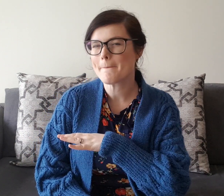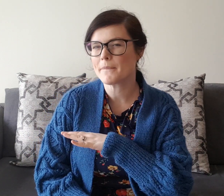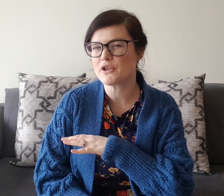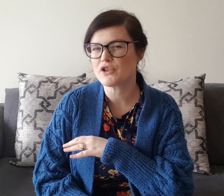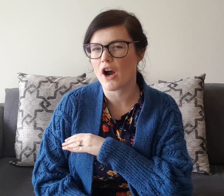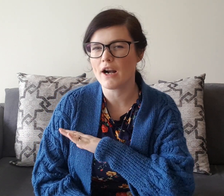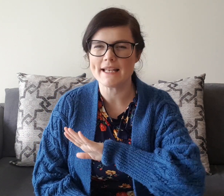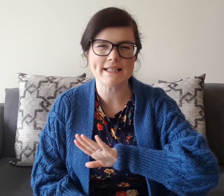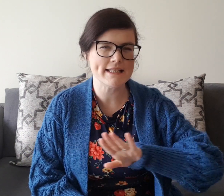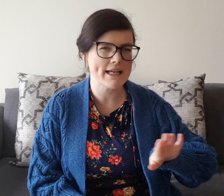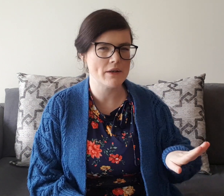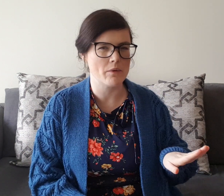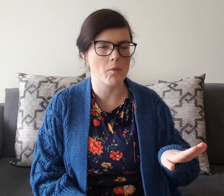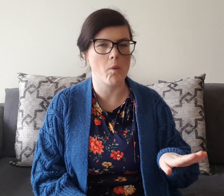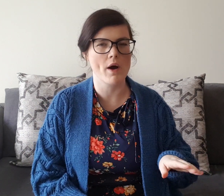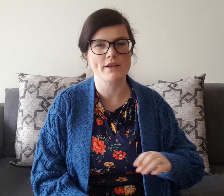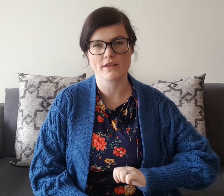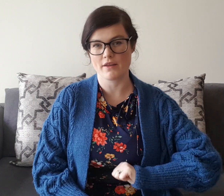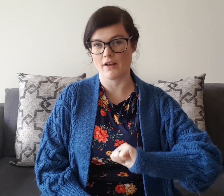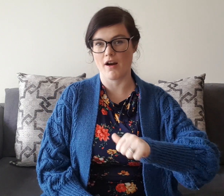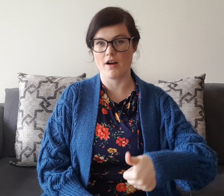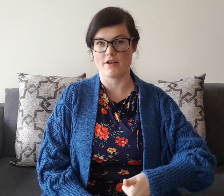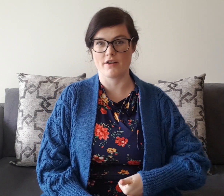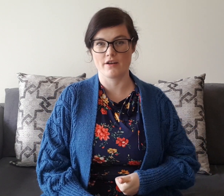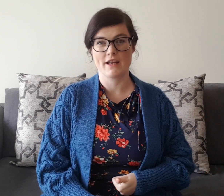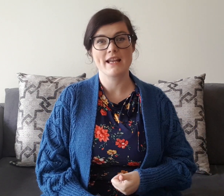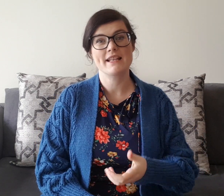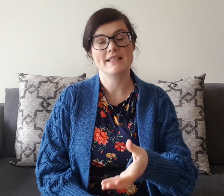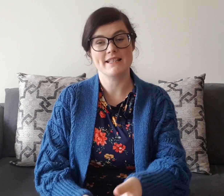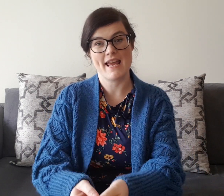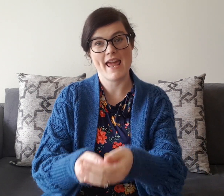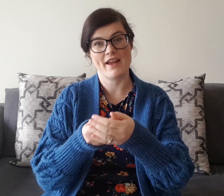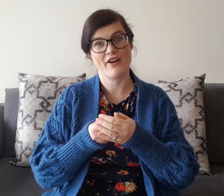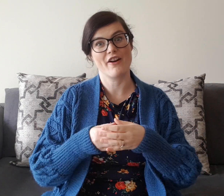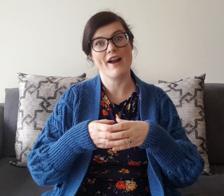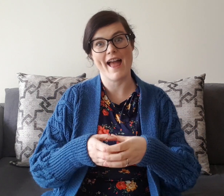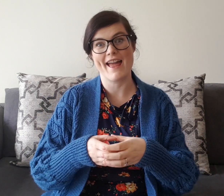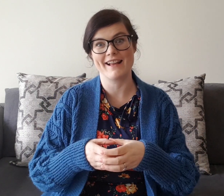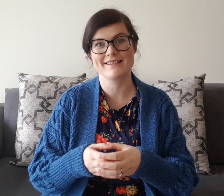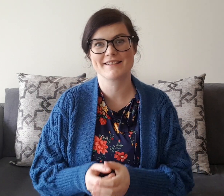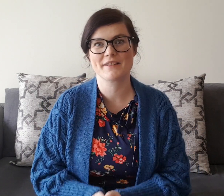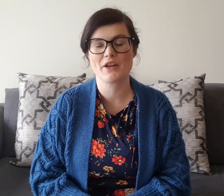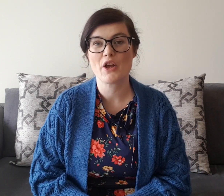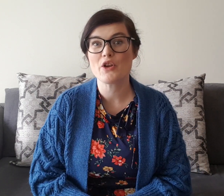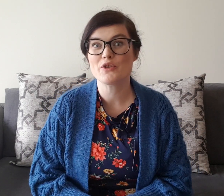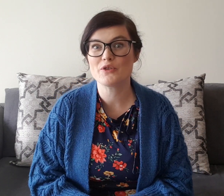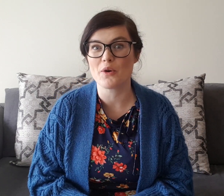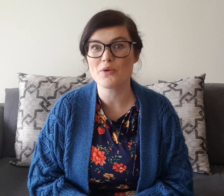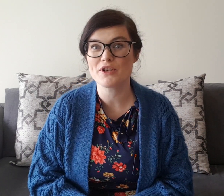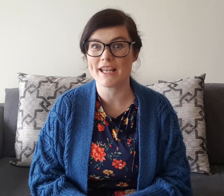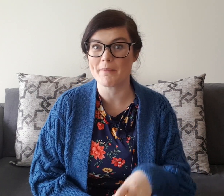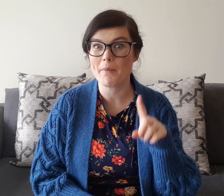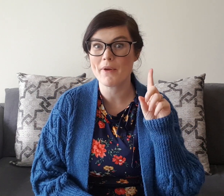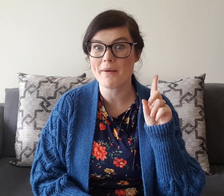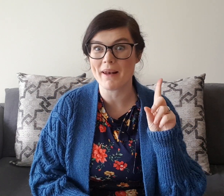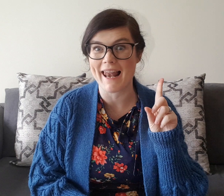But Charlie didn't want the gardener to take her eggs, so she came up with a